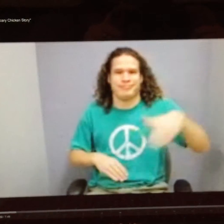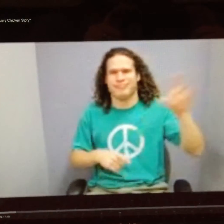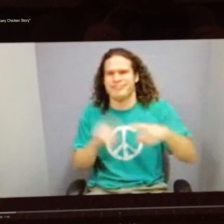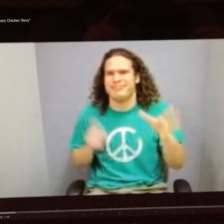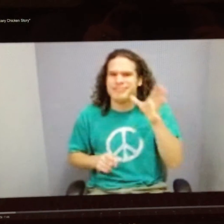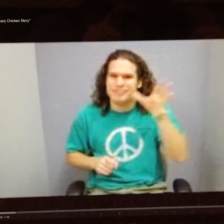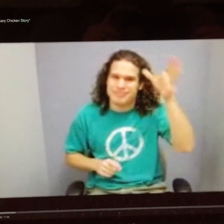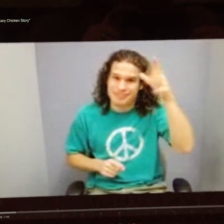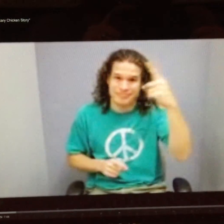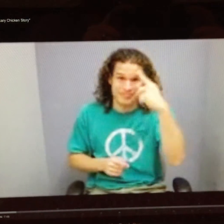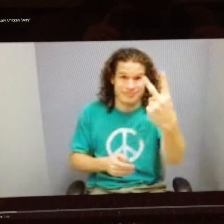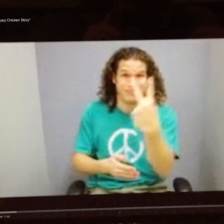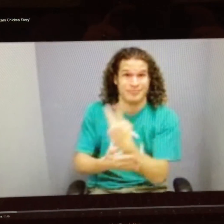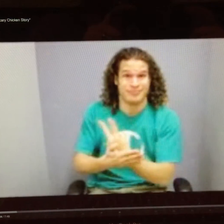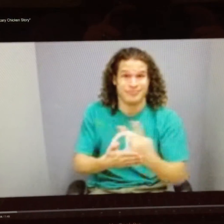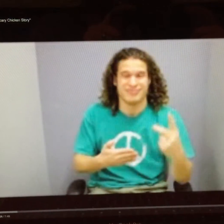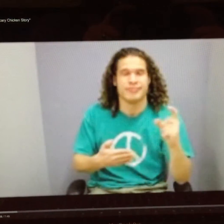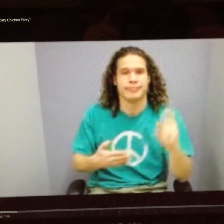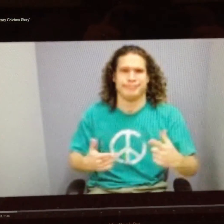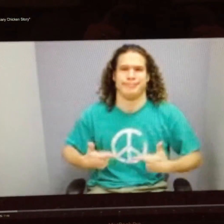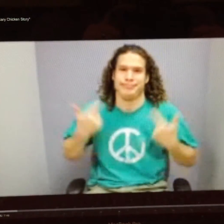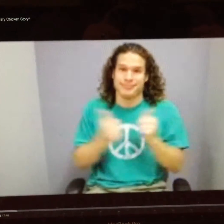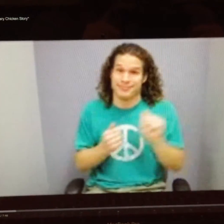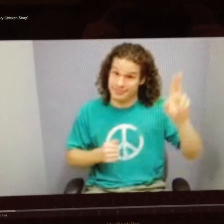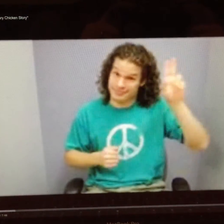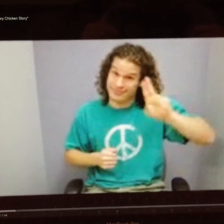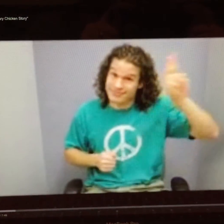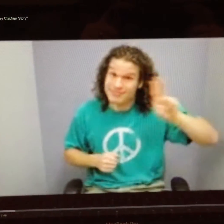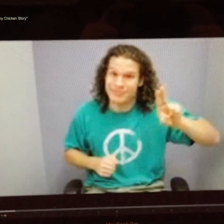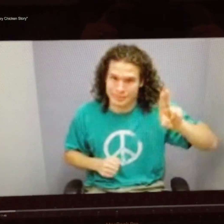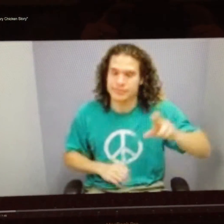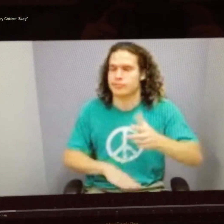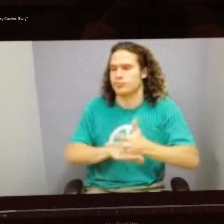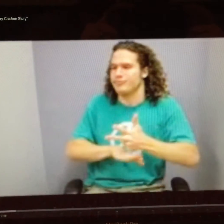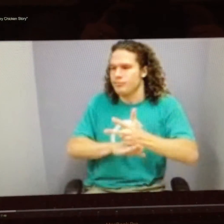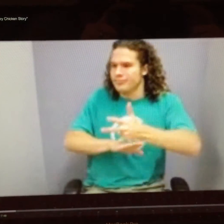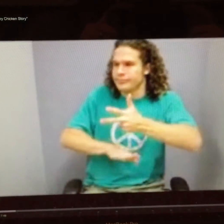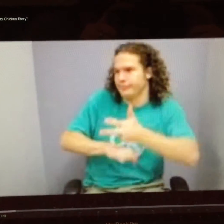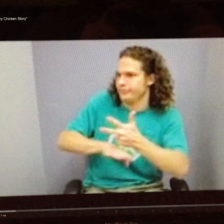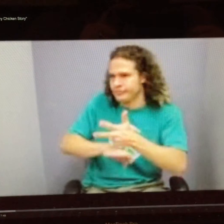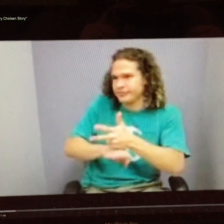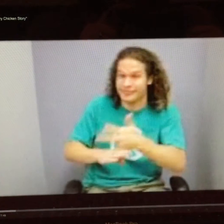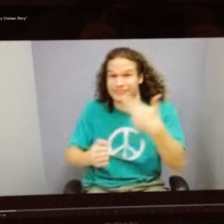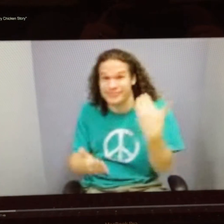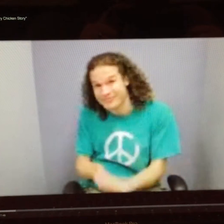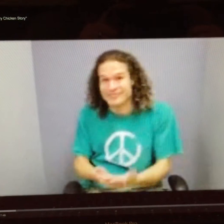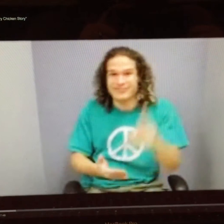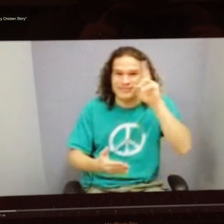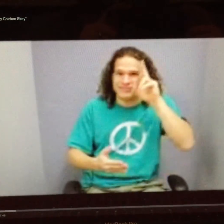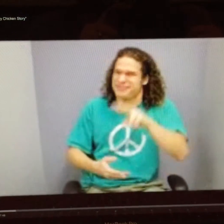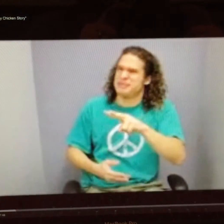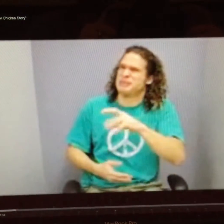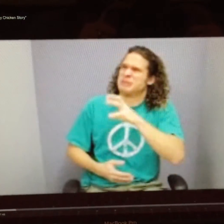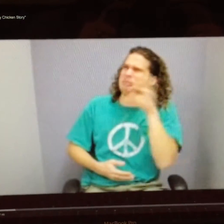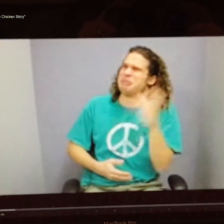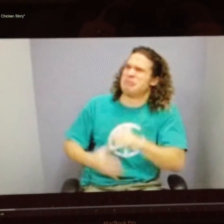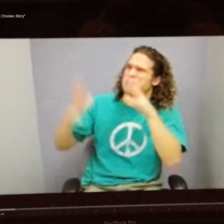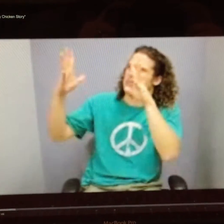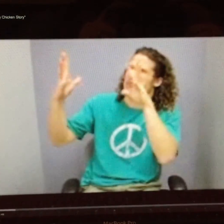One day, a car was driving along the road. There was a girl in the back, and her uncle and her parents were gone. She